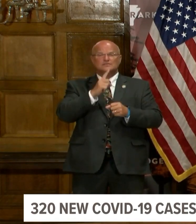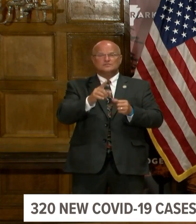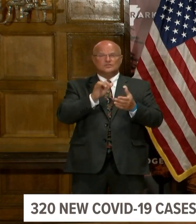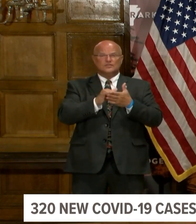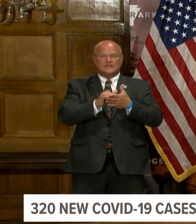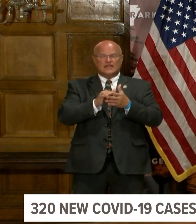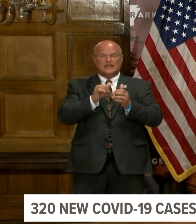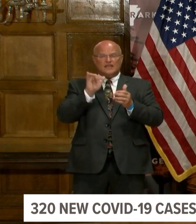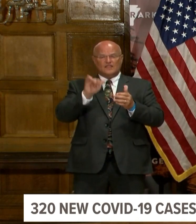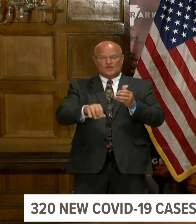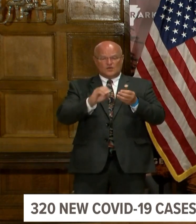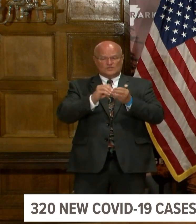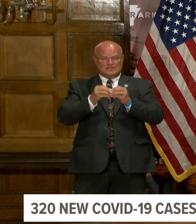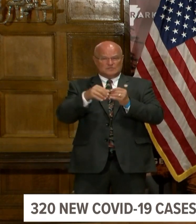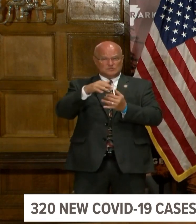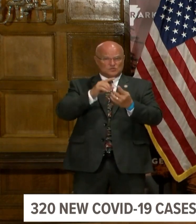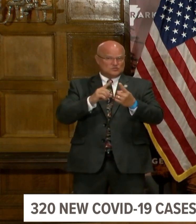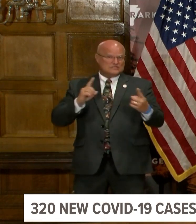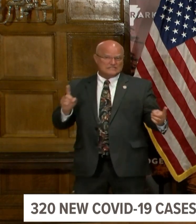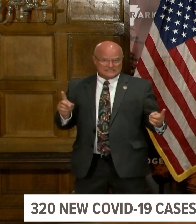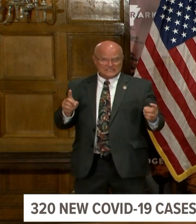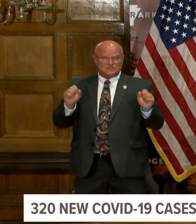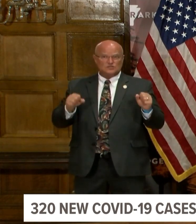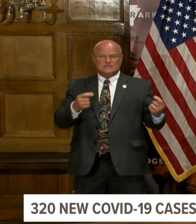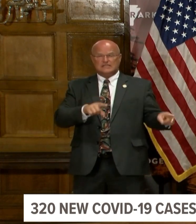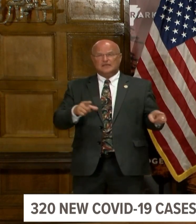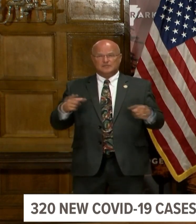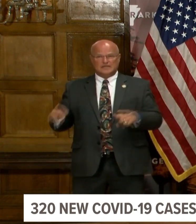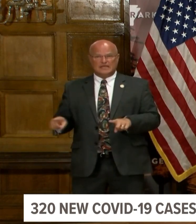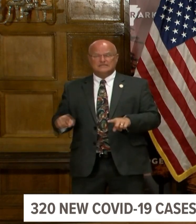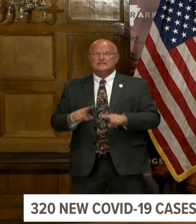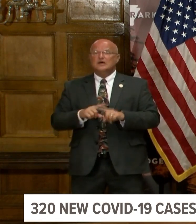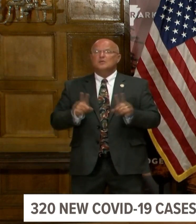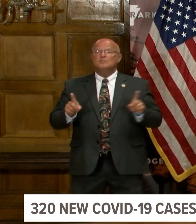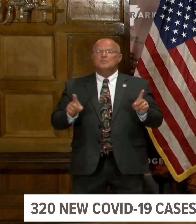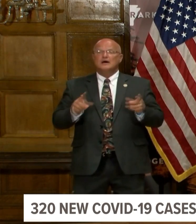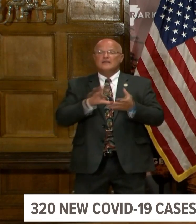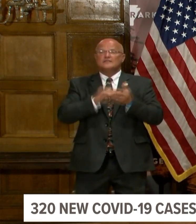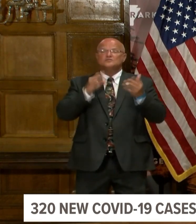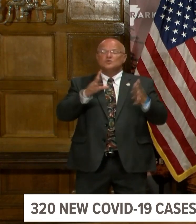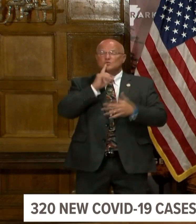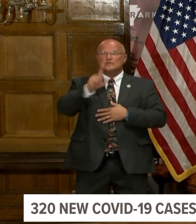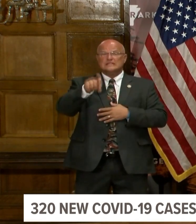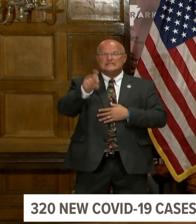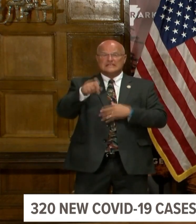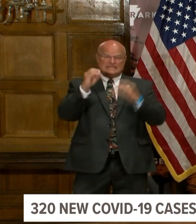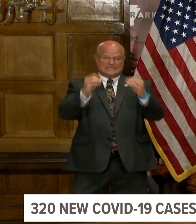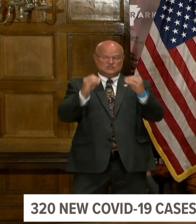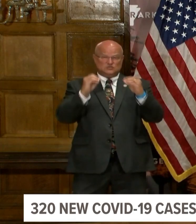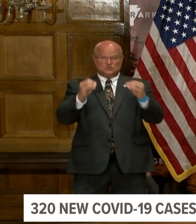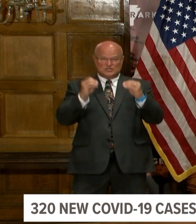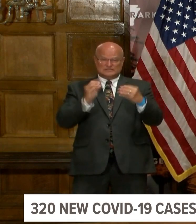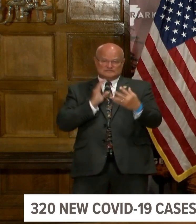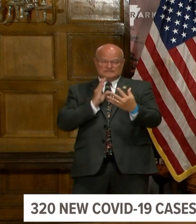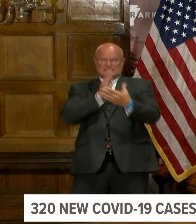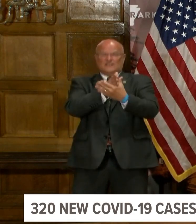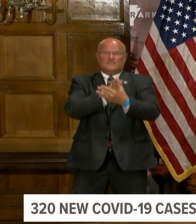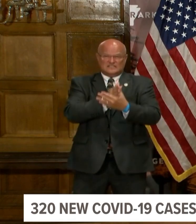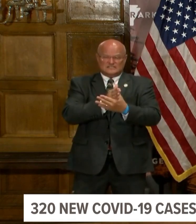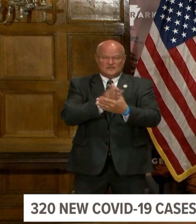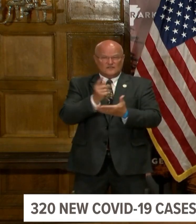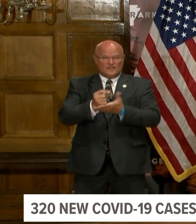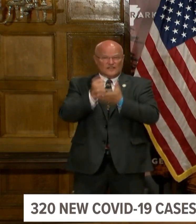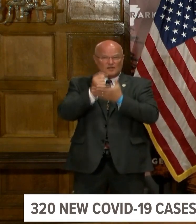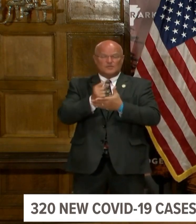that with those numbers, social distancing could take place, but so that the students that really needed that instruction, interventions, or